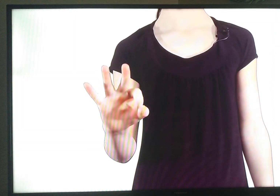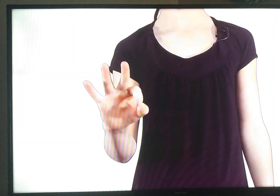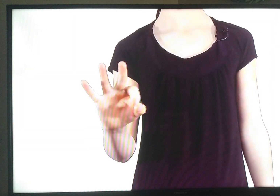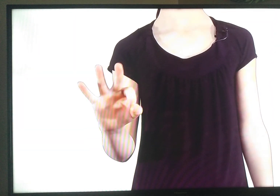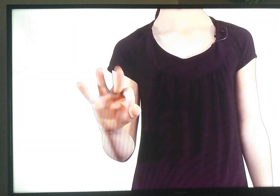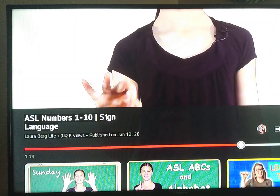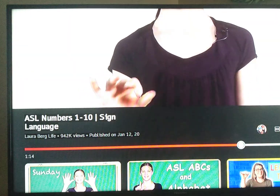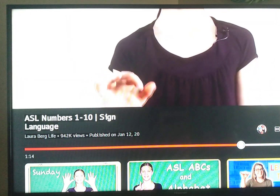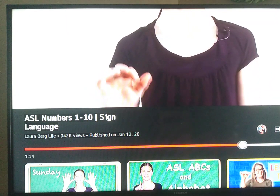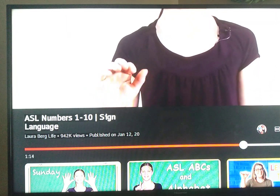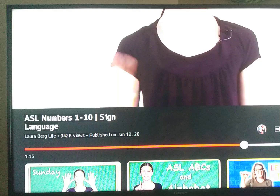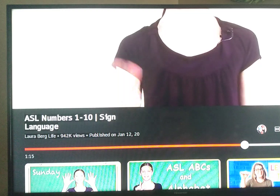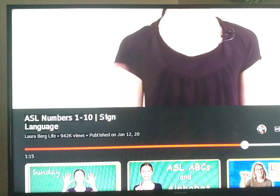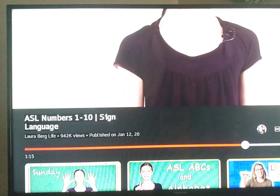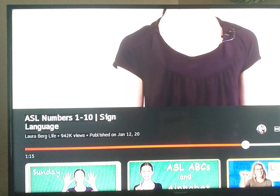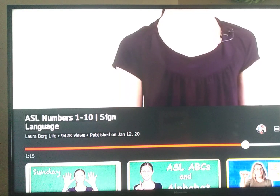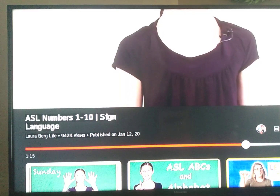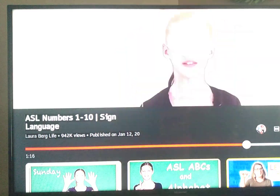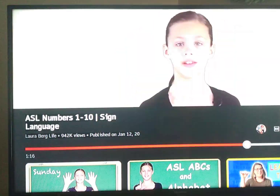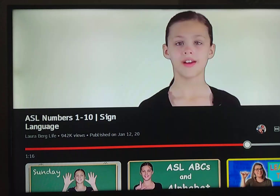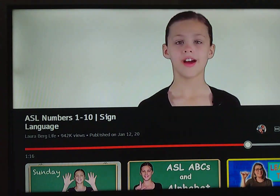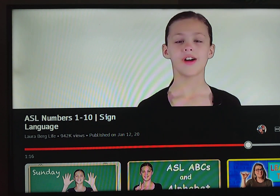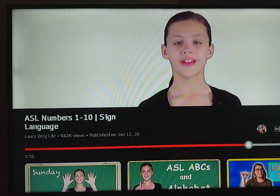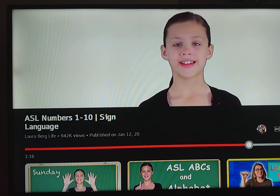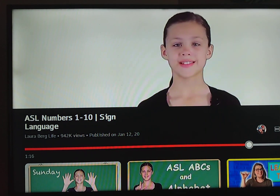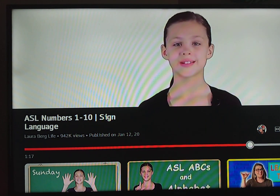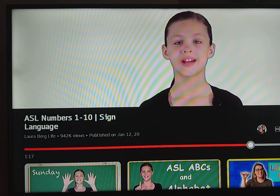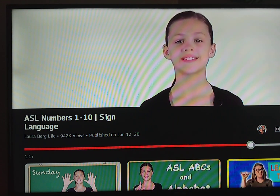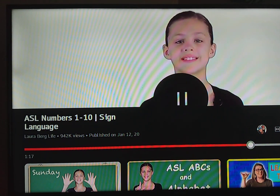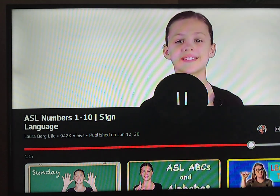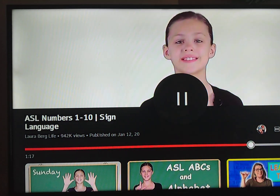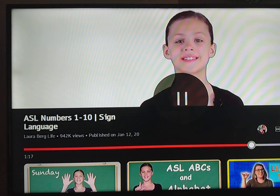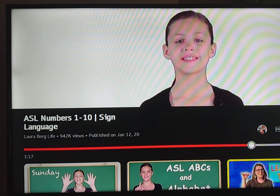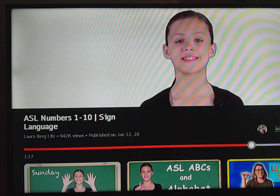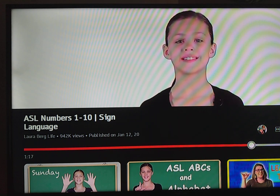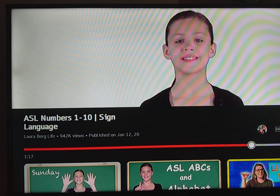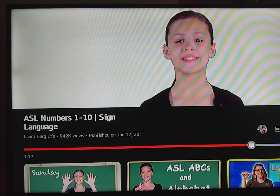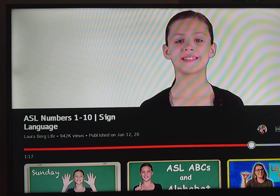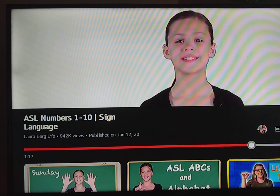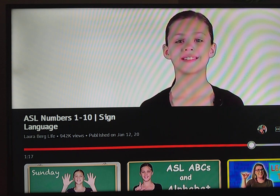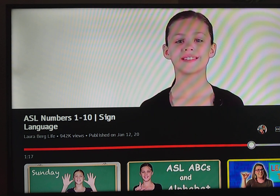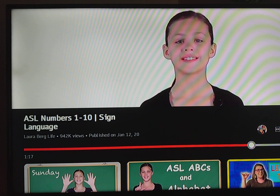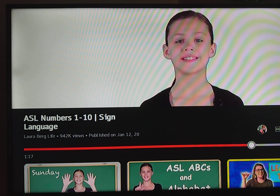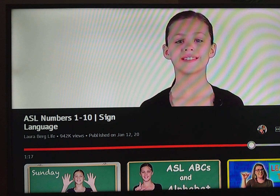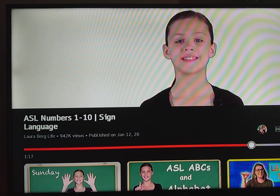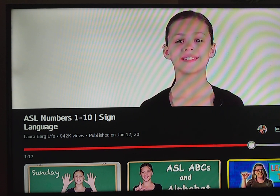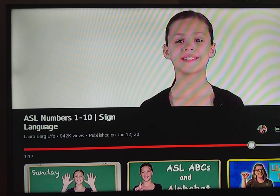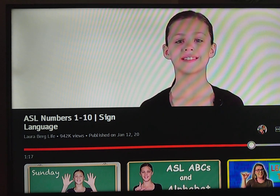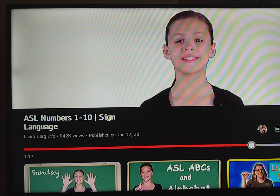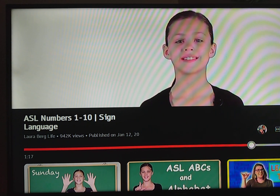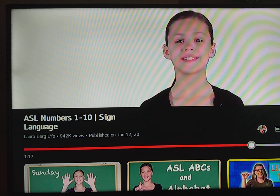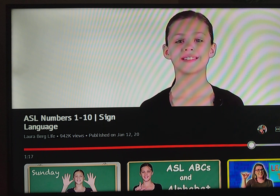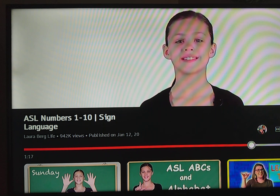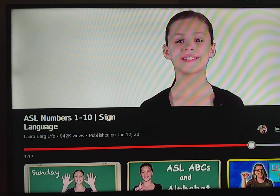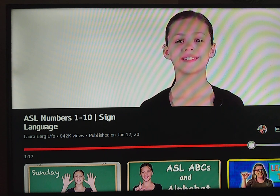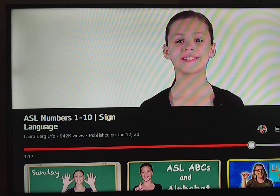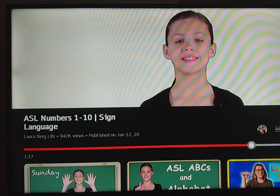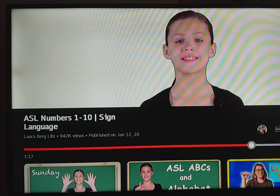there's nine and ten Okay, so now so they're not doing a six people they're doing a nine